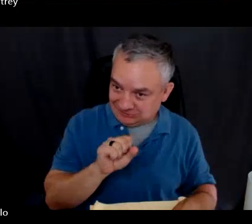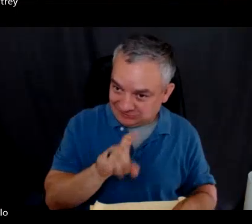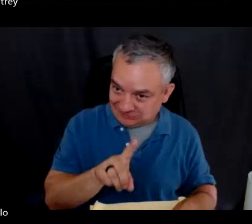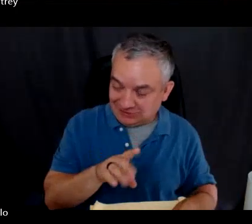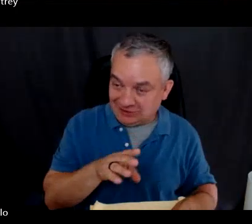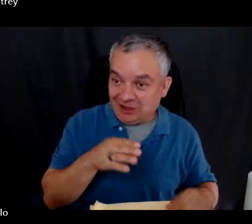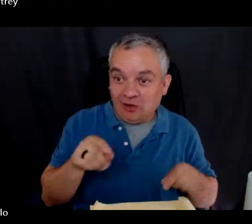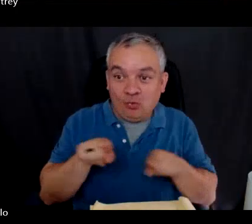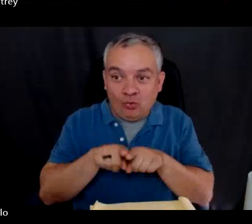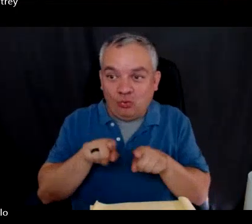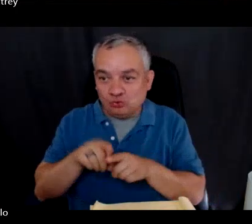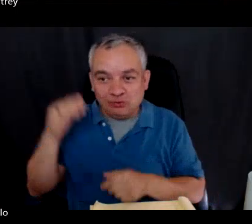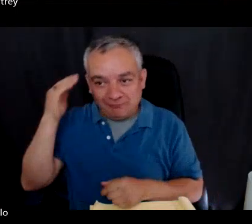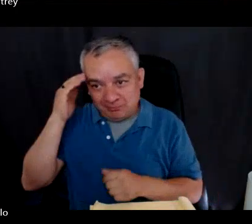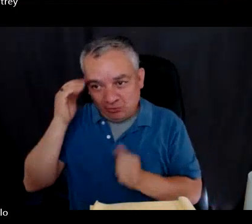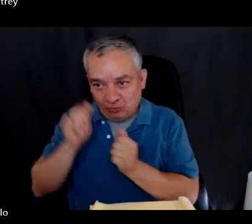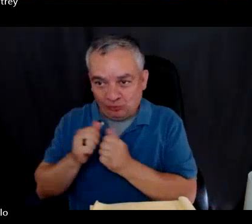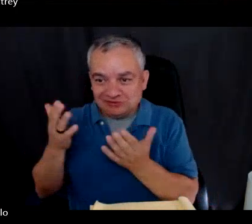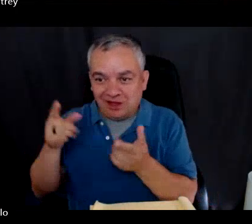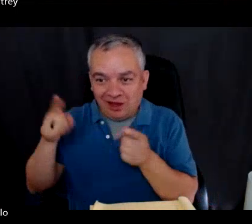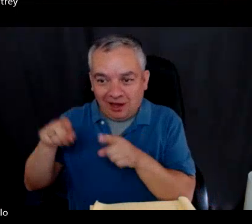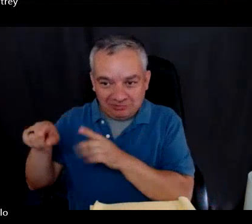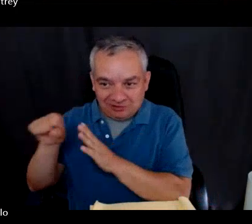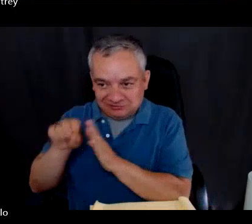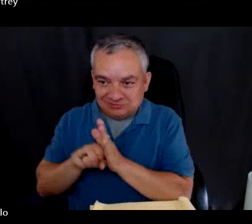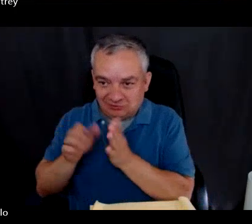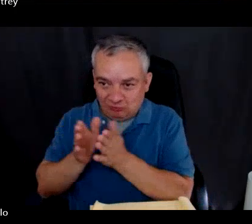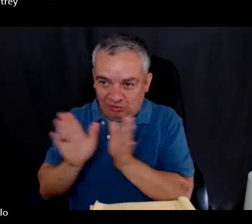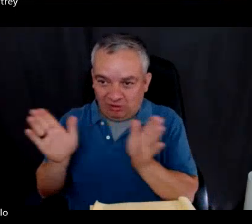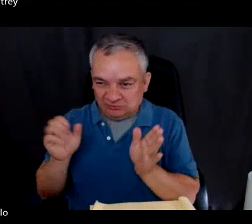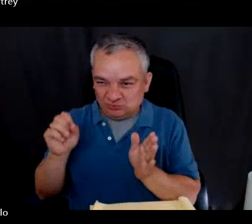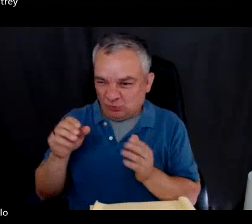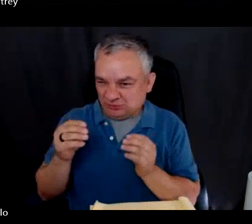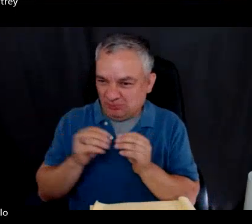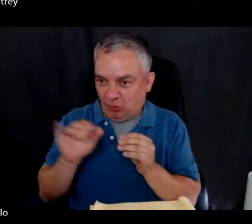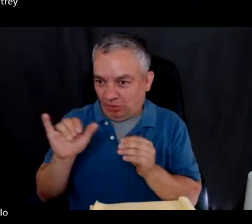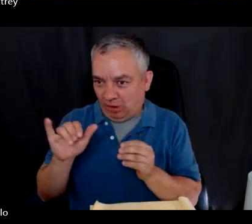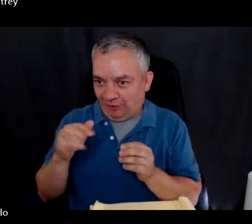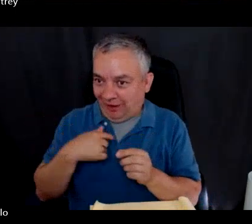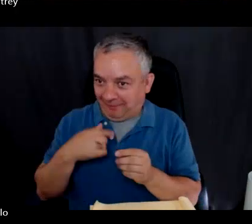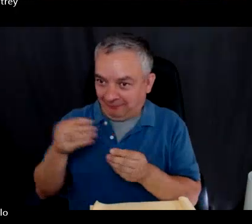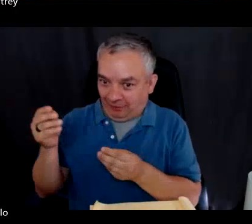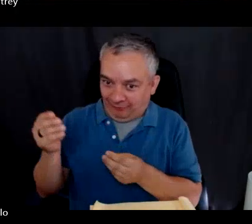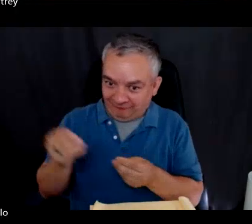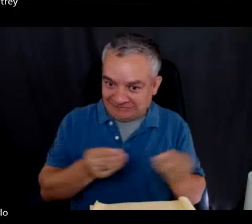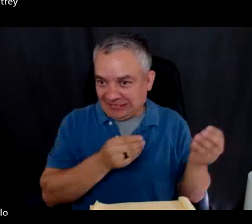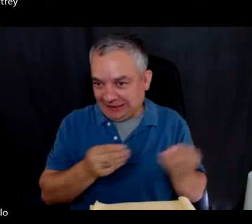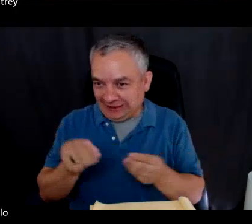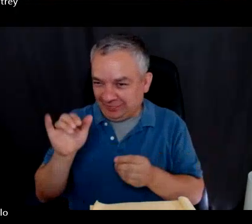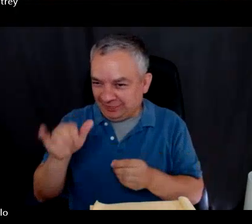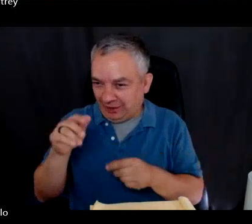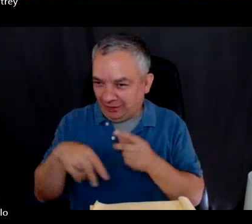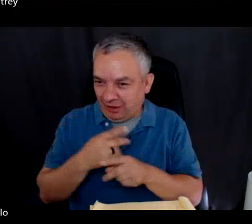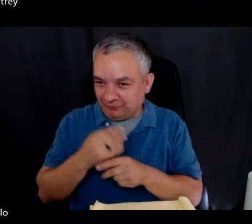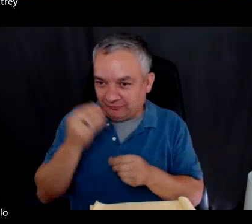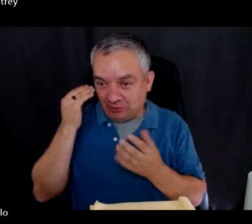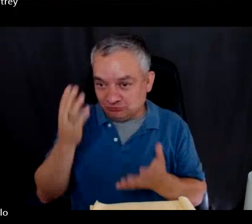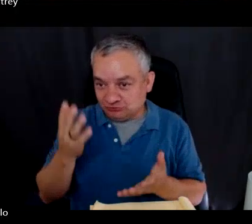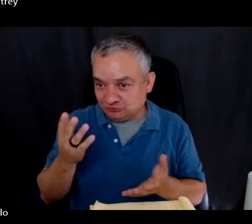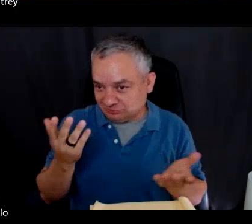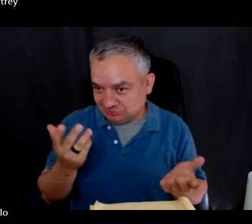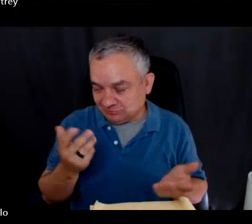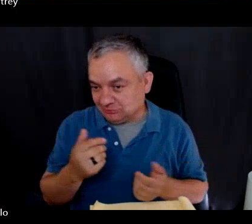sitting on the board of trustees for NCSD and, knowing other things that are happening in the state at the same time. So